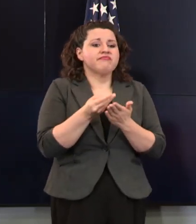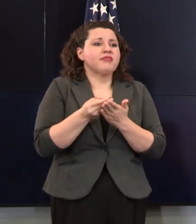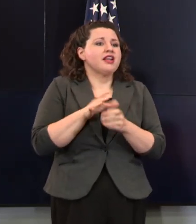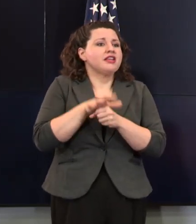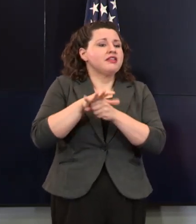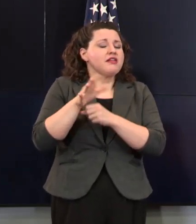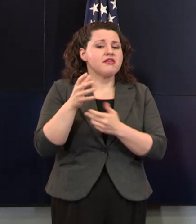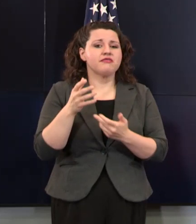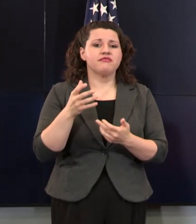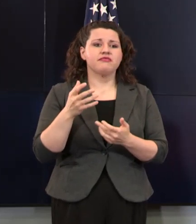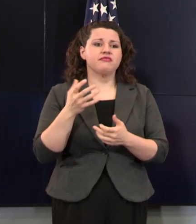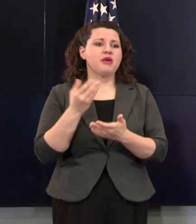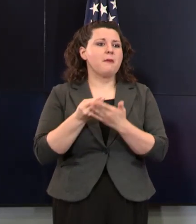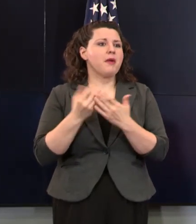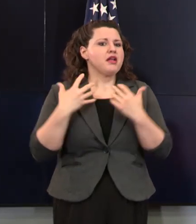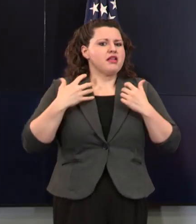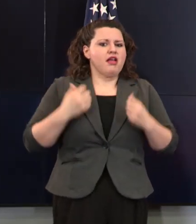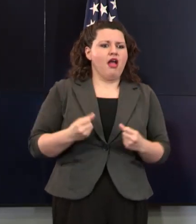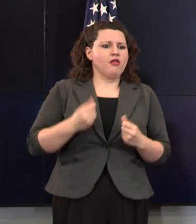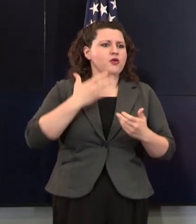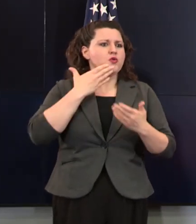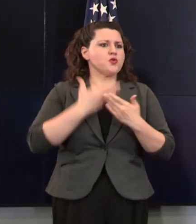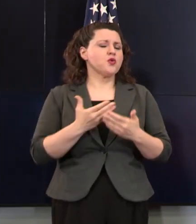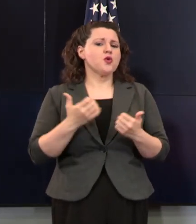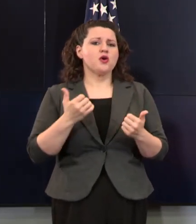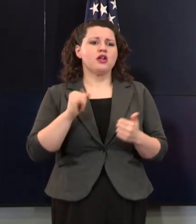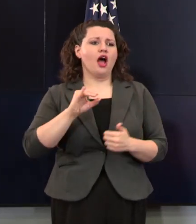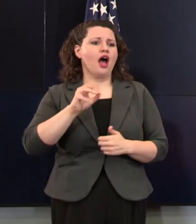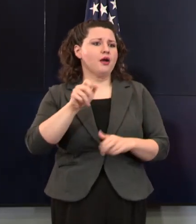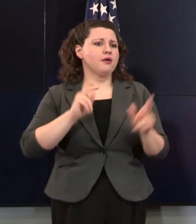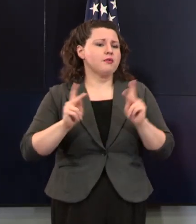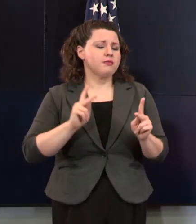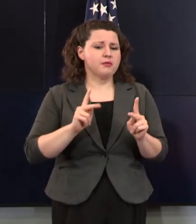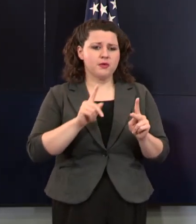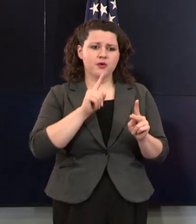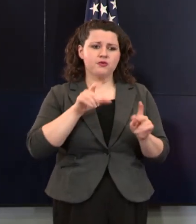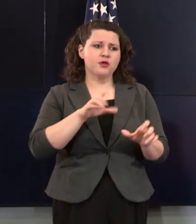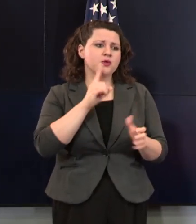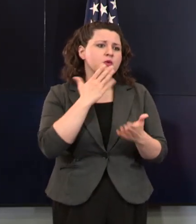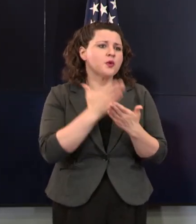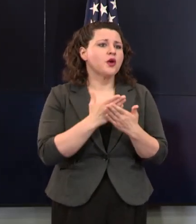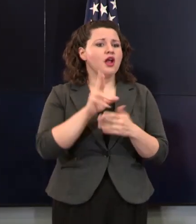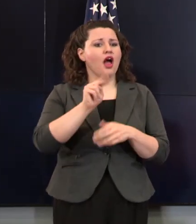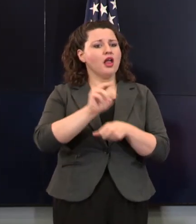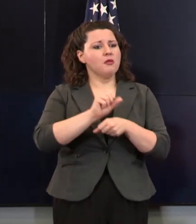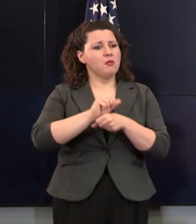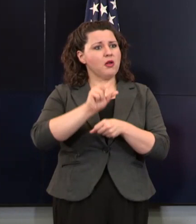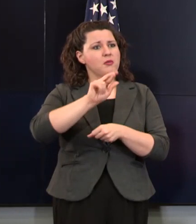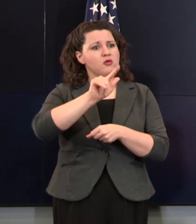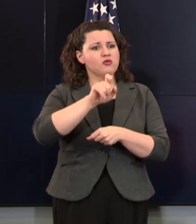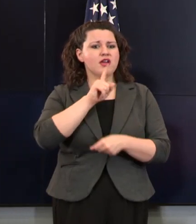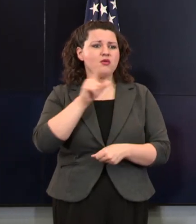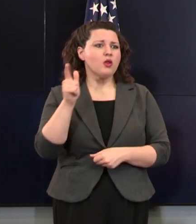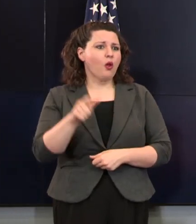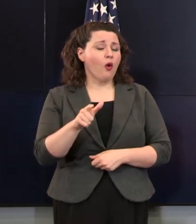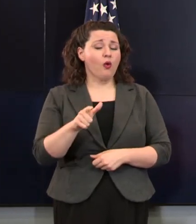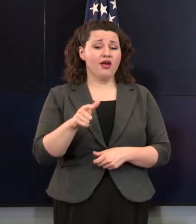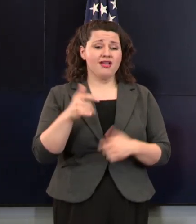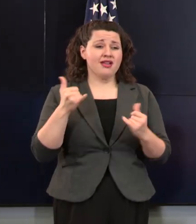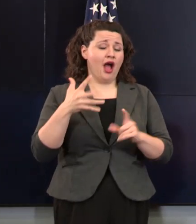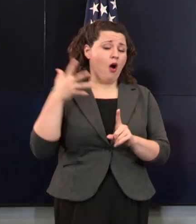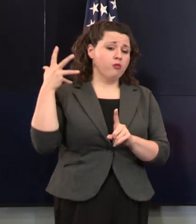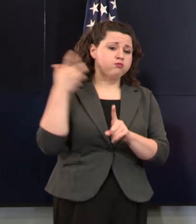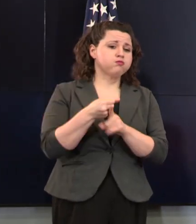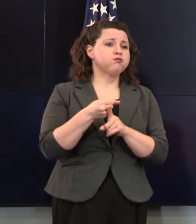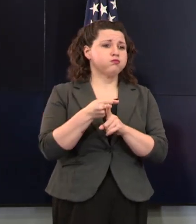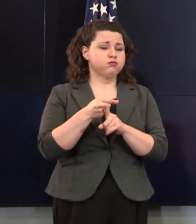was strong. Iowans were doing well. Our unemployment rate was low. And to have this pandemic hit the state and